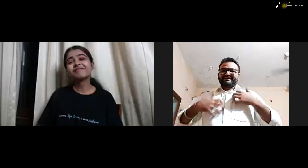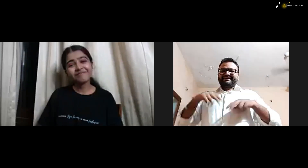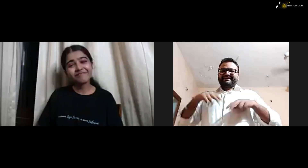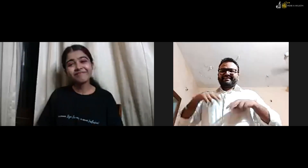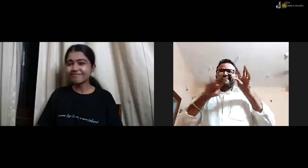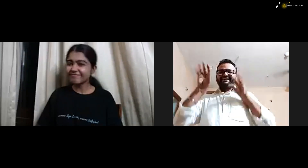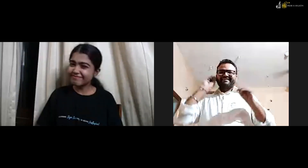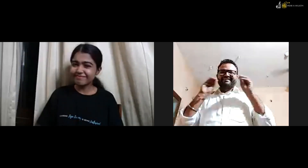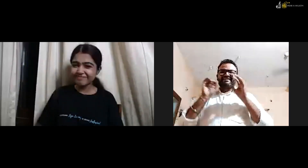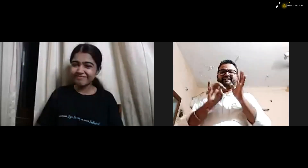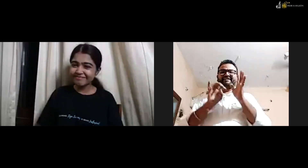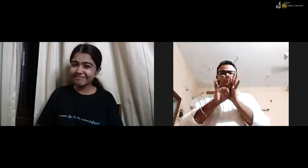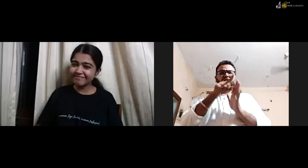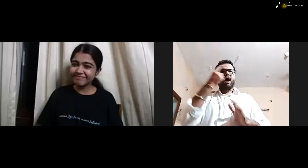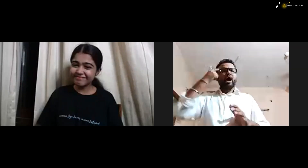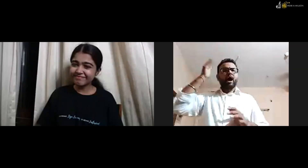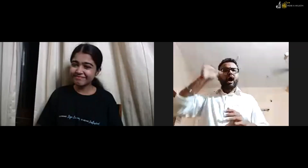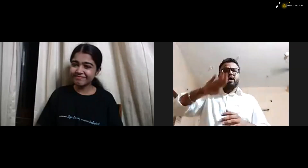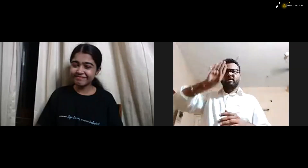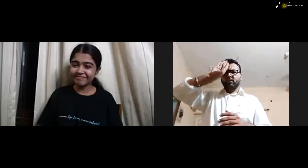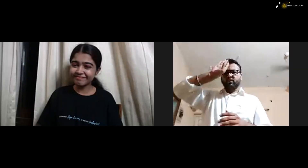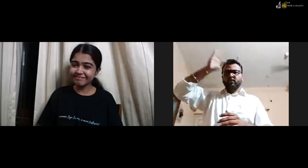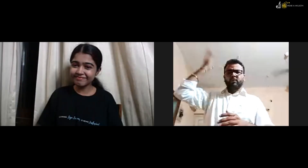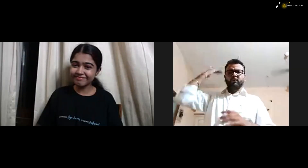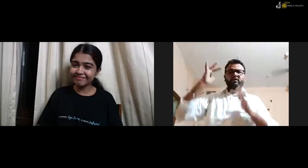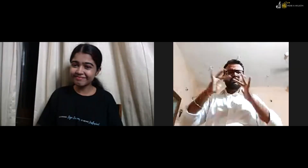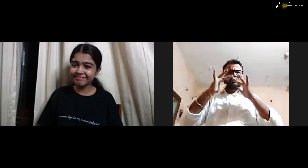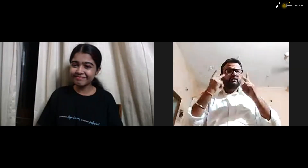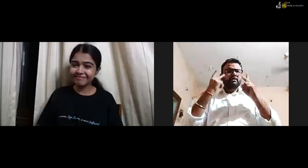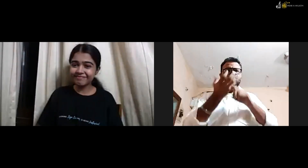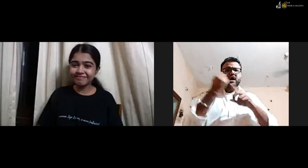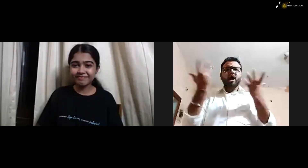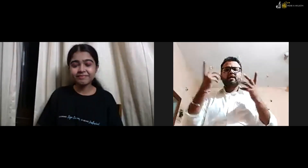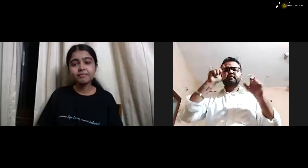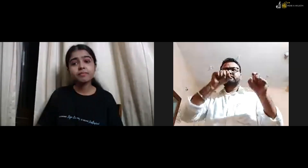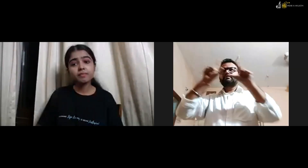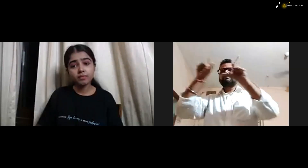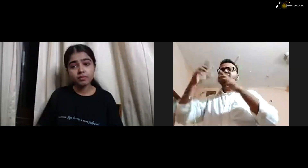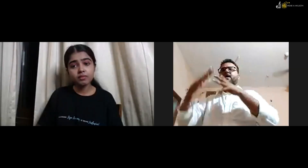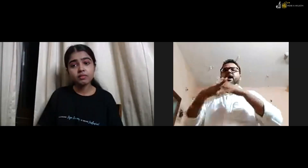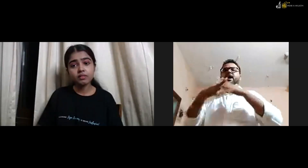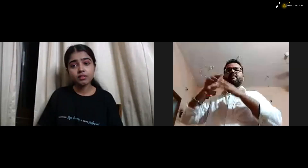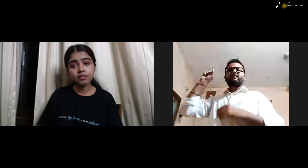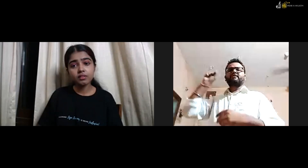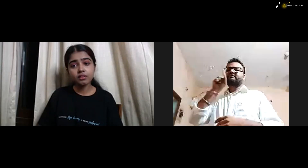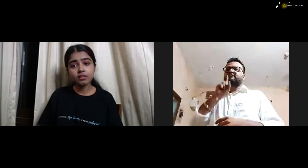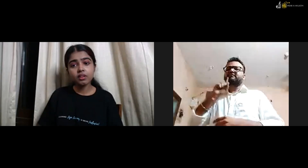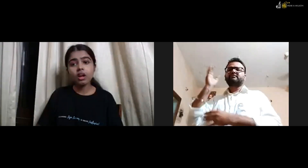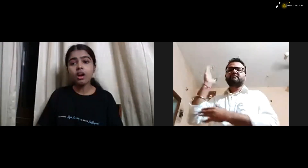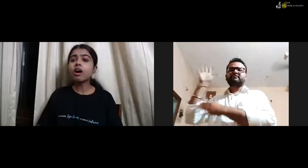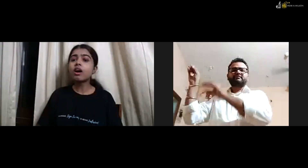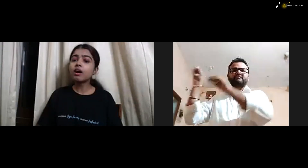to all the deaf students, and they were so interested to learn from that. So they were thinking that how people got to know that we had the